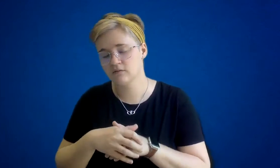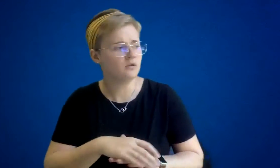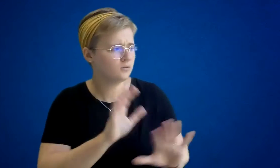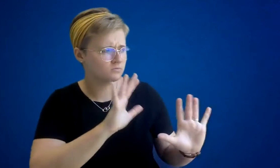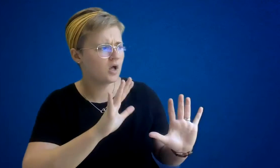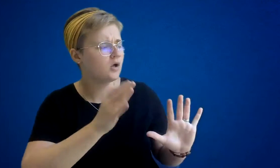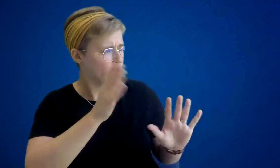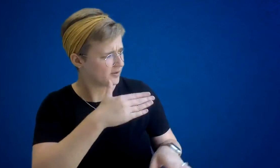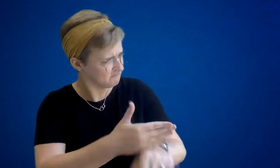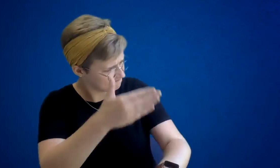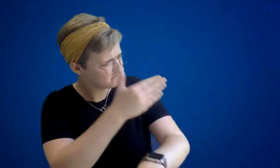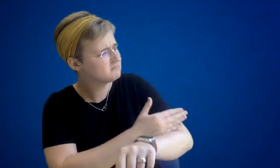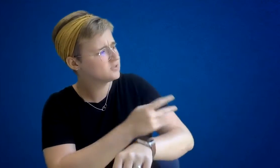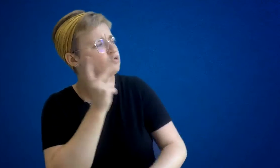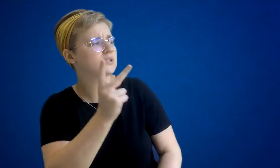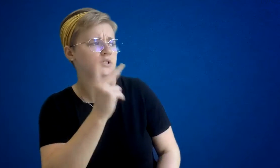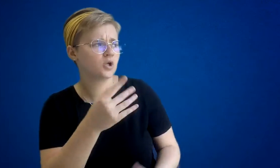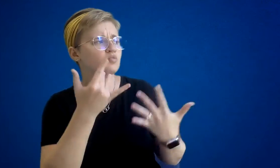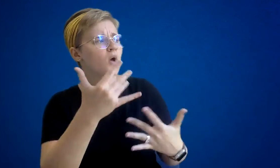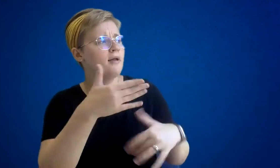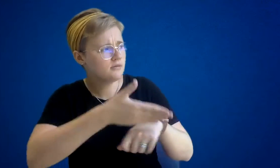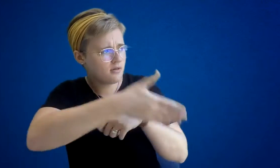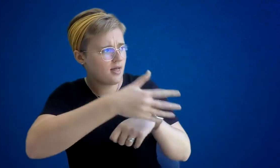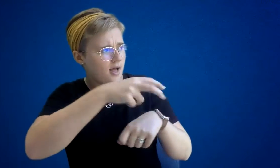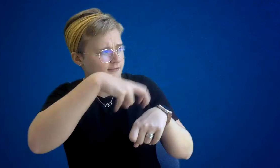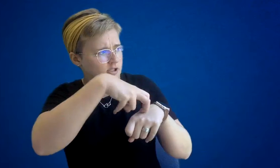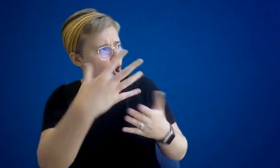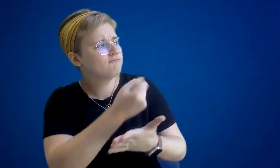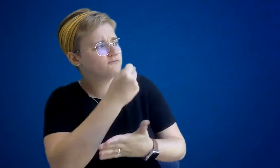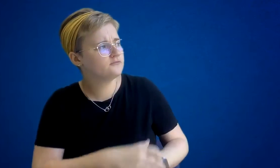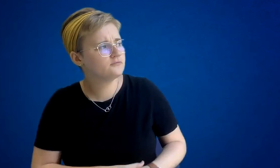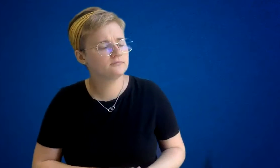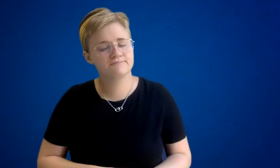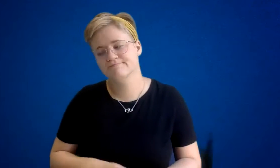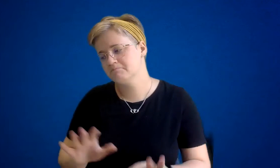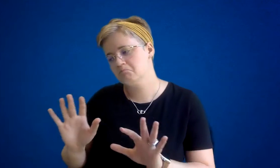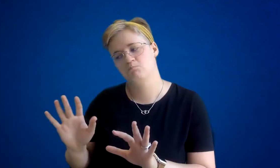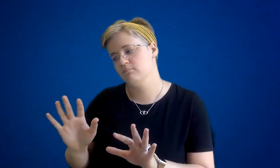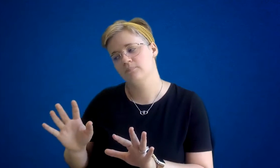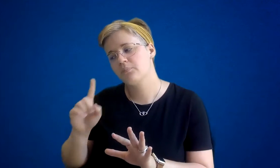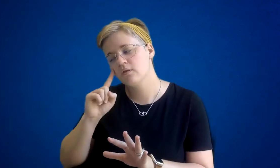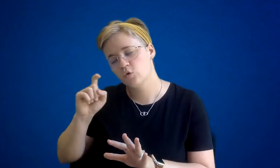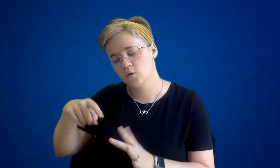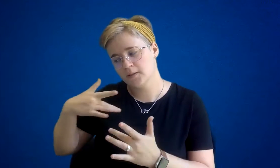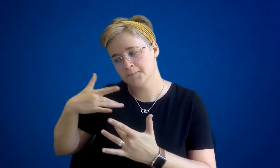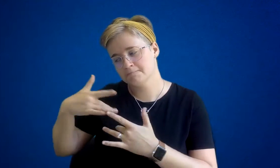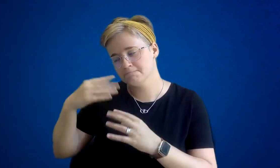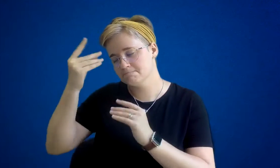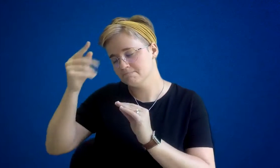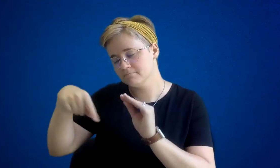the harvest." Doc Smith shook her head. "I think you should consider letting Miss Peacock in town take care